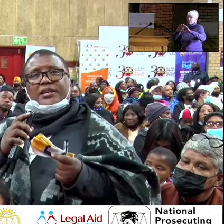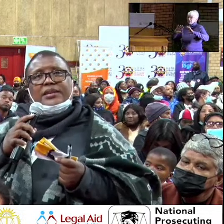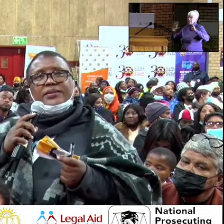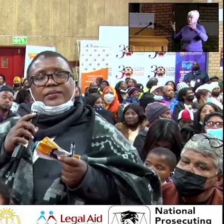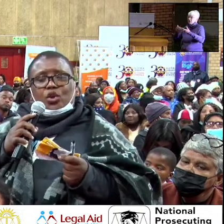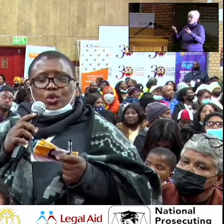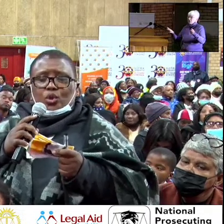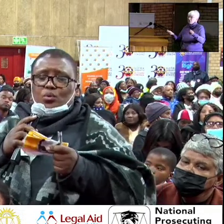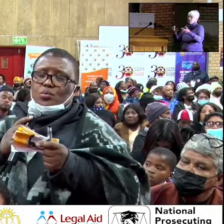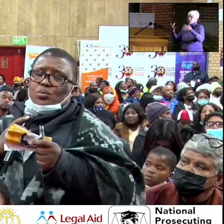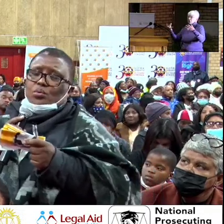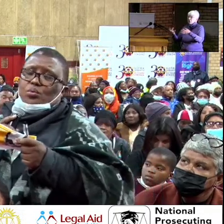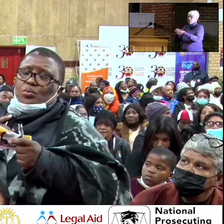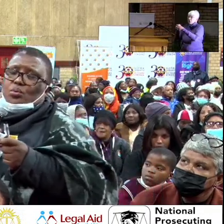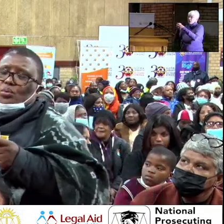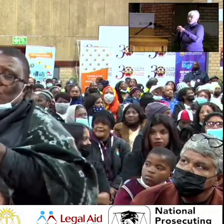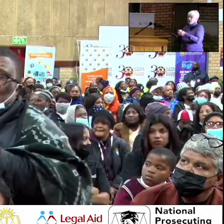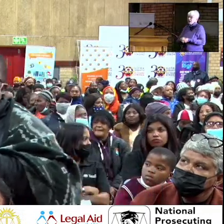Nothing. So,